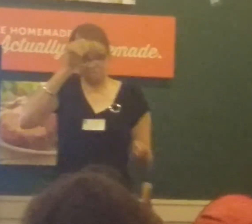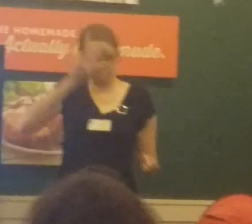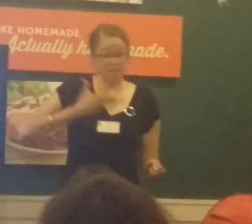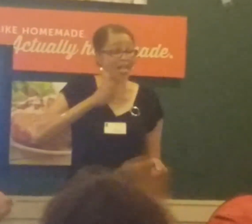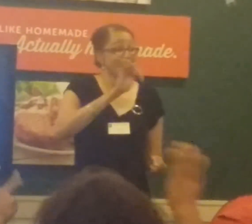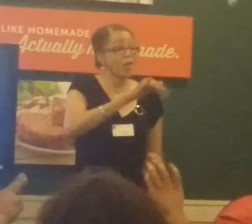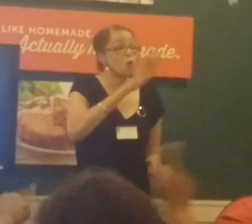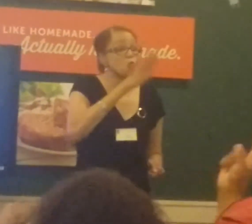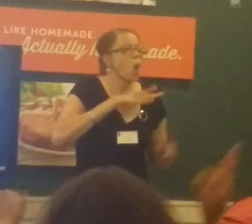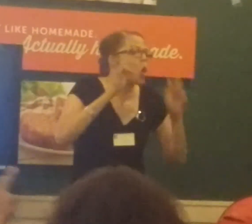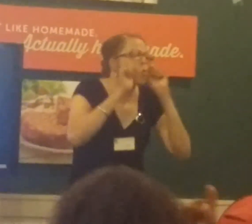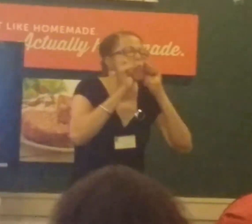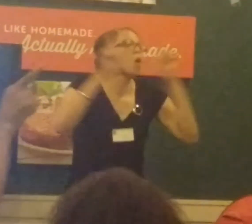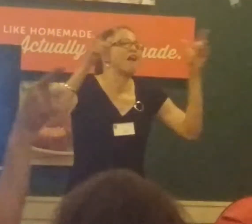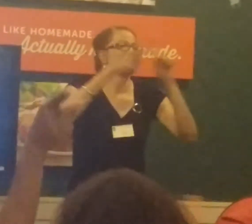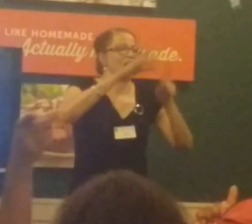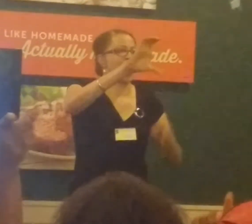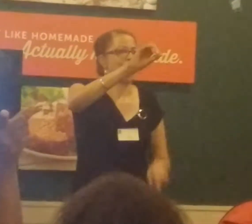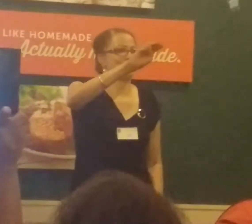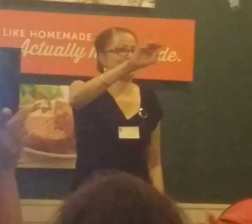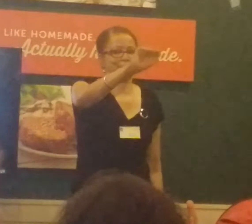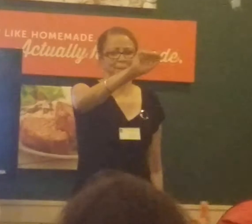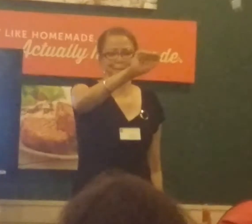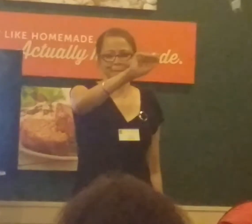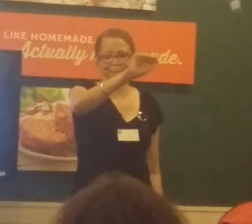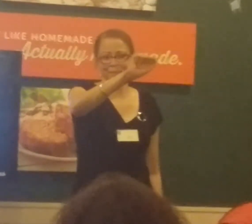me. And the lady said she woke up from a coma.